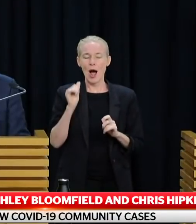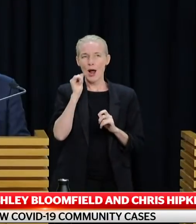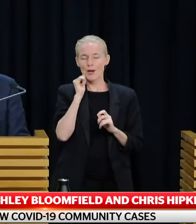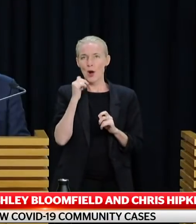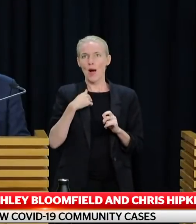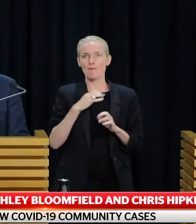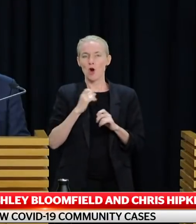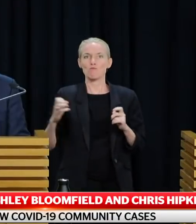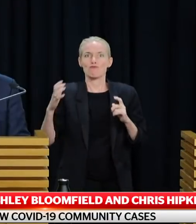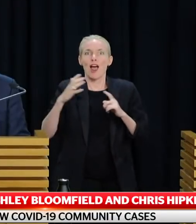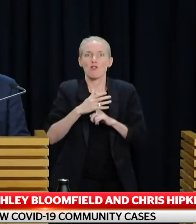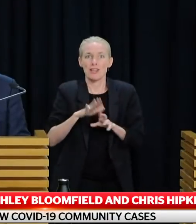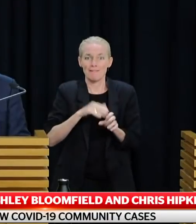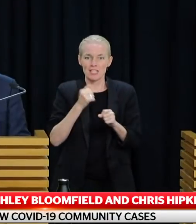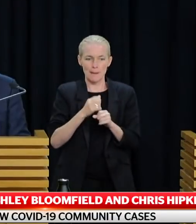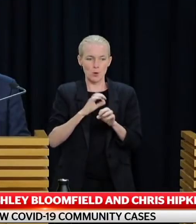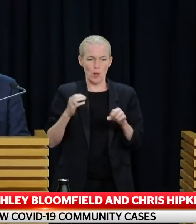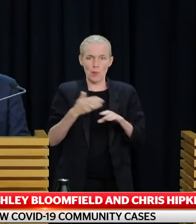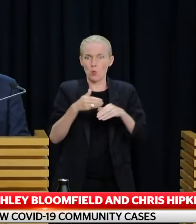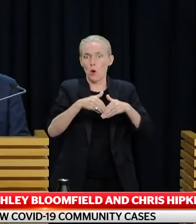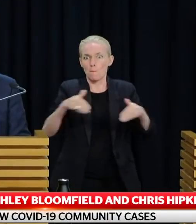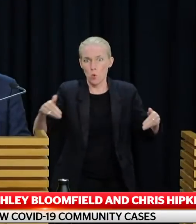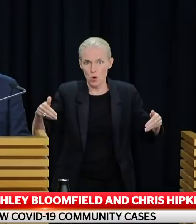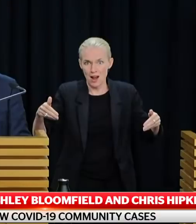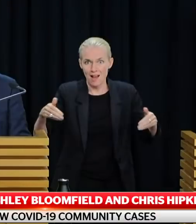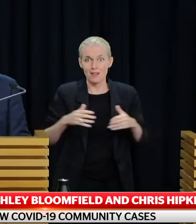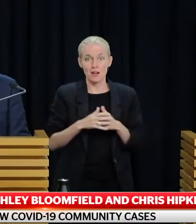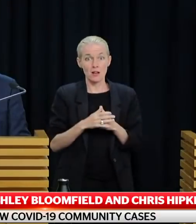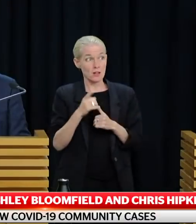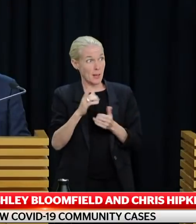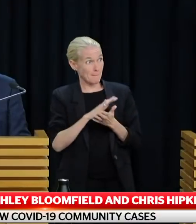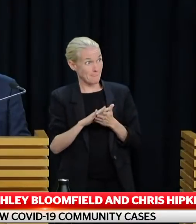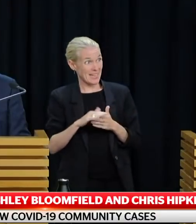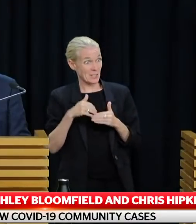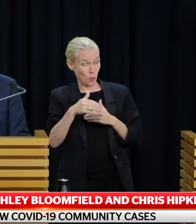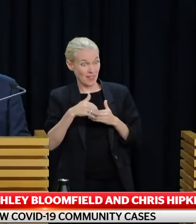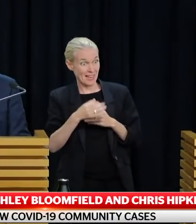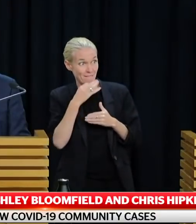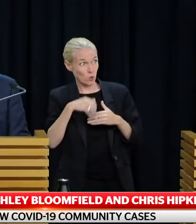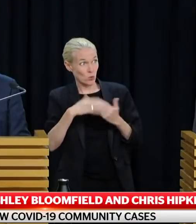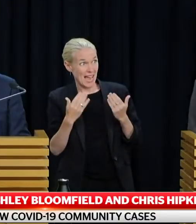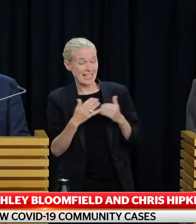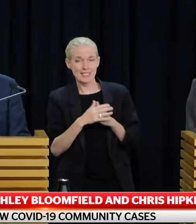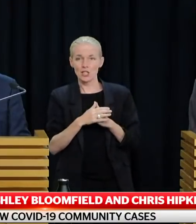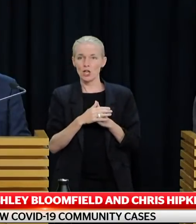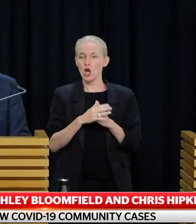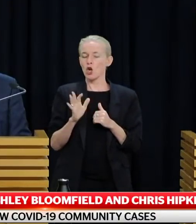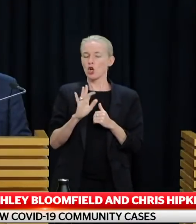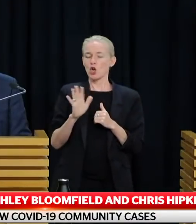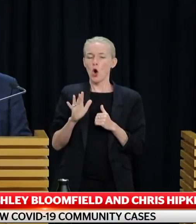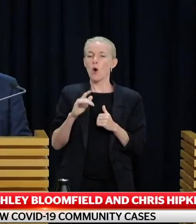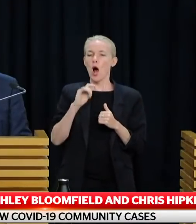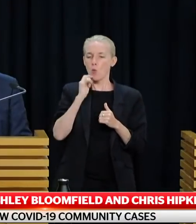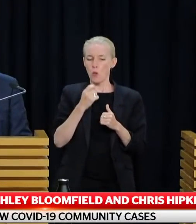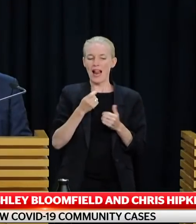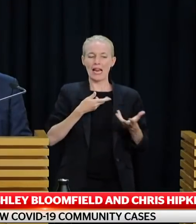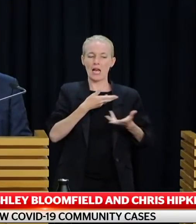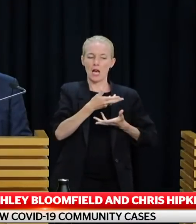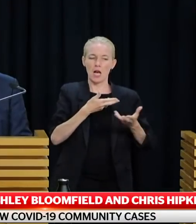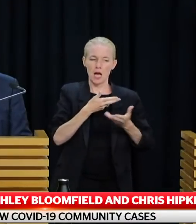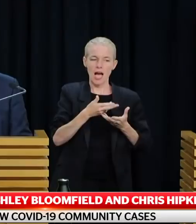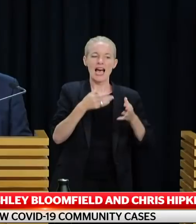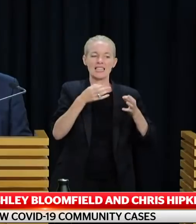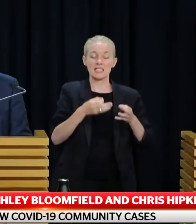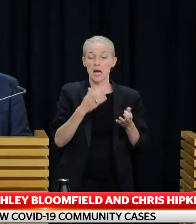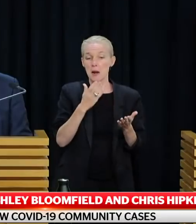few days. So you'd look to in the next few days. Is that what you mean? Or? Not be vaccinated in the next few days, but at least confirm if and